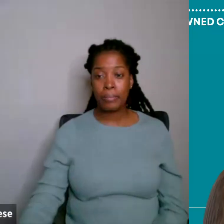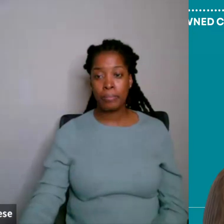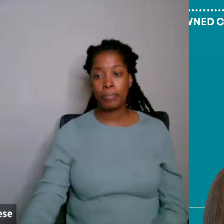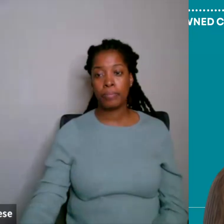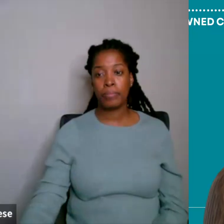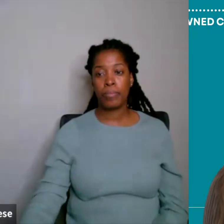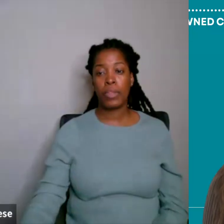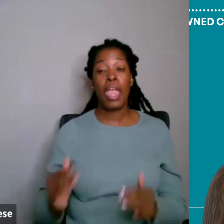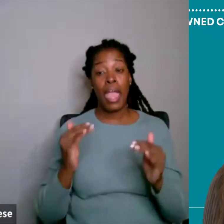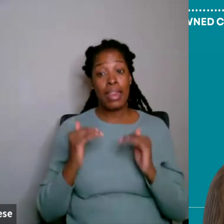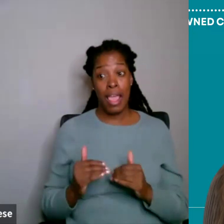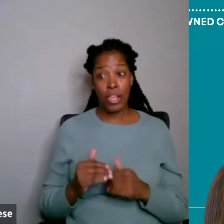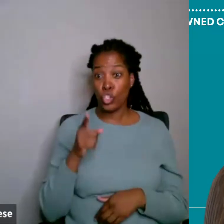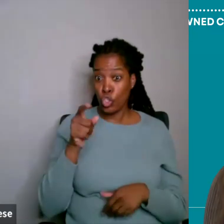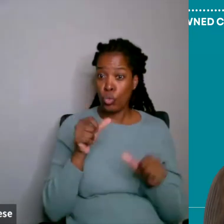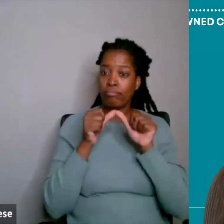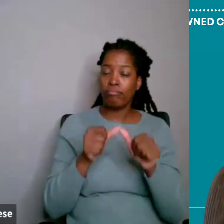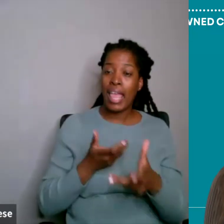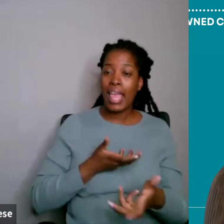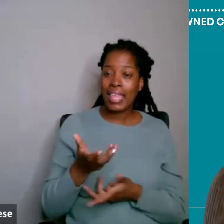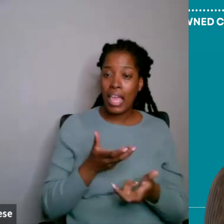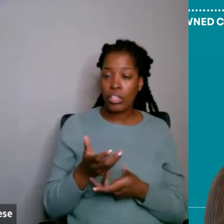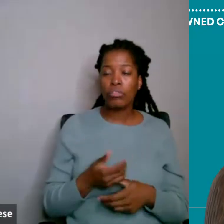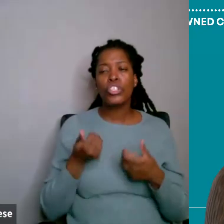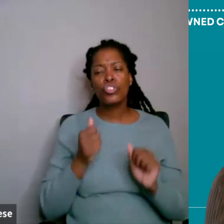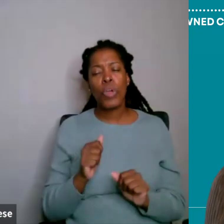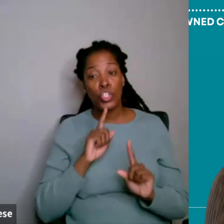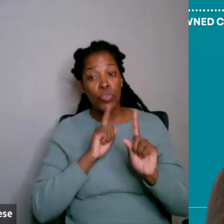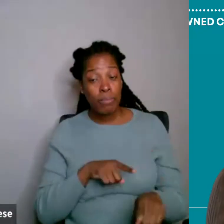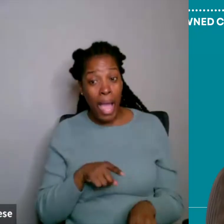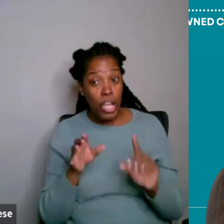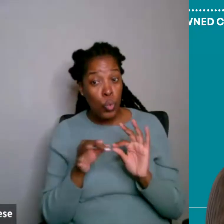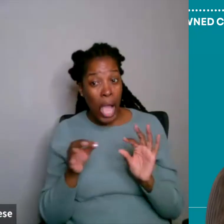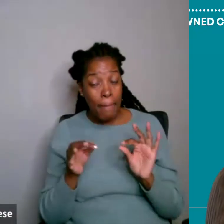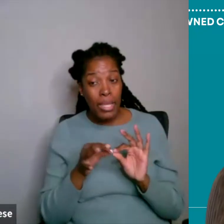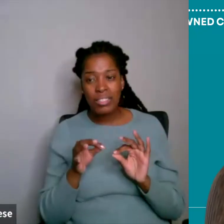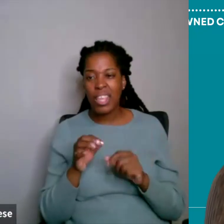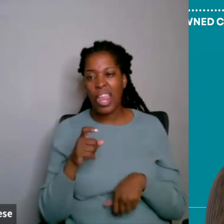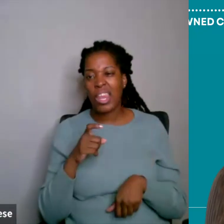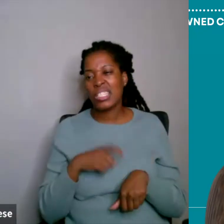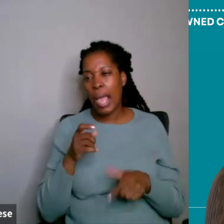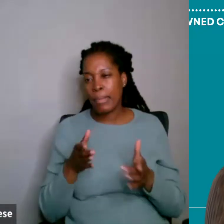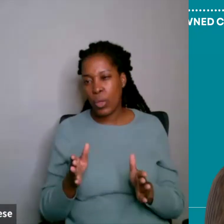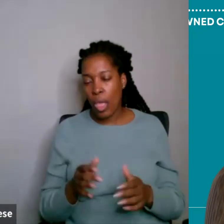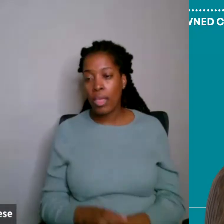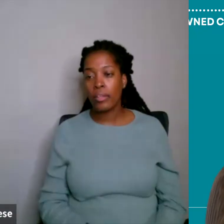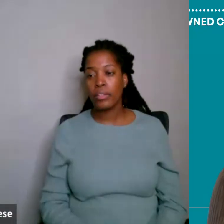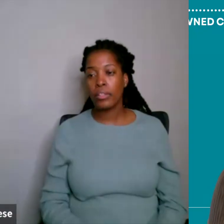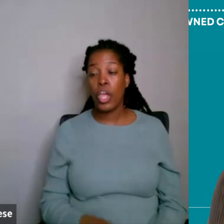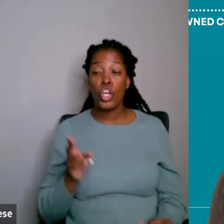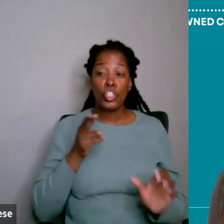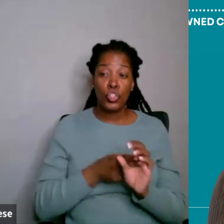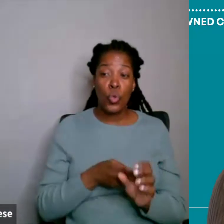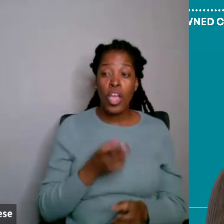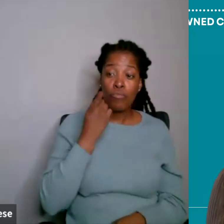Next, stay engaged. Try to respond to comments and in a timely fashion. Join relevant